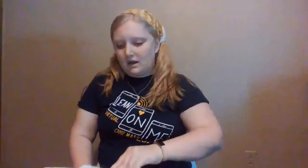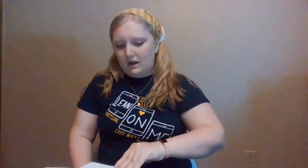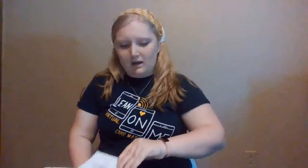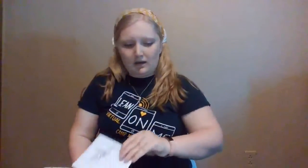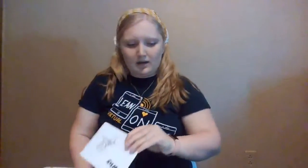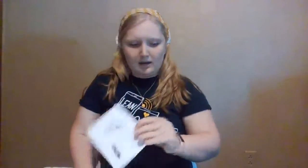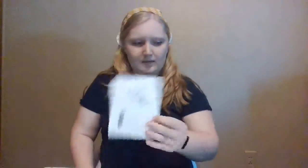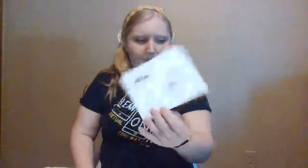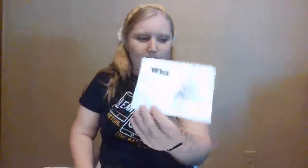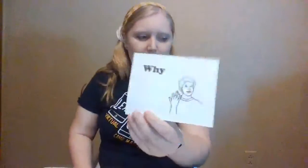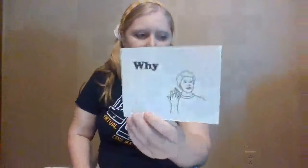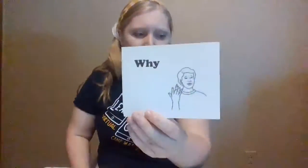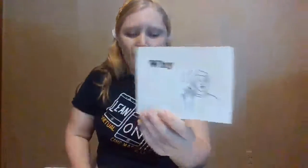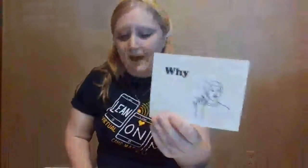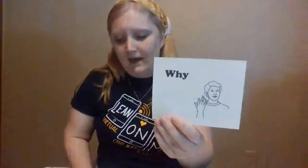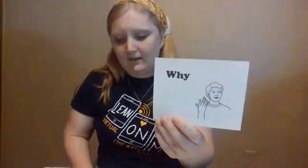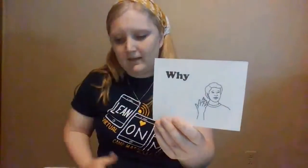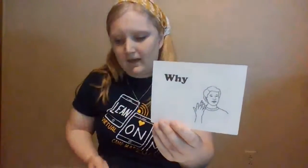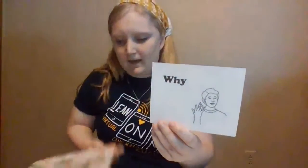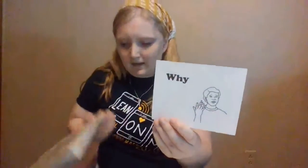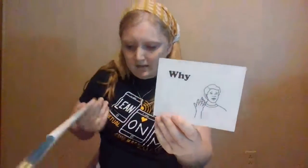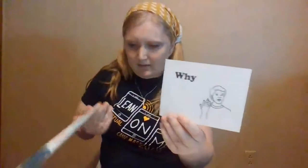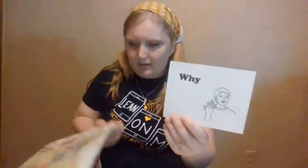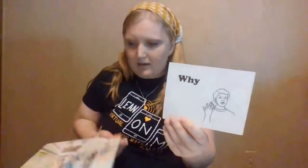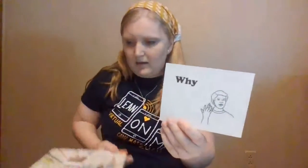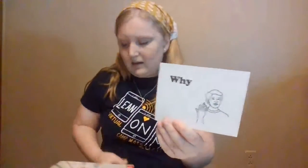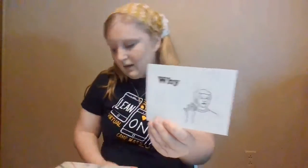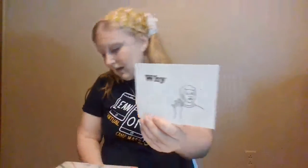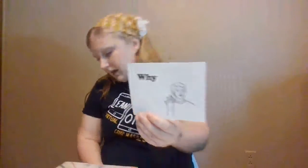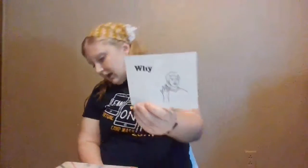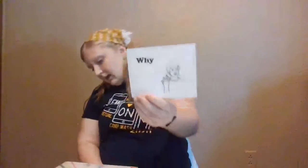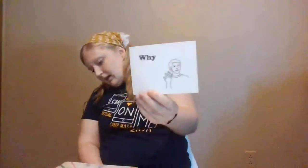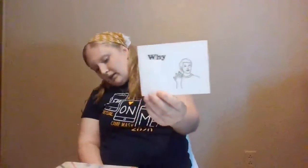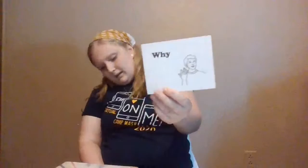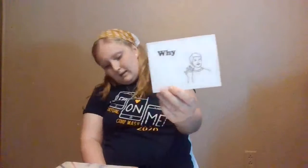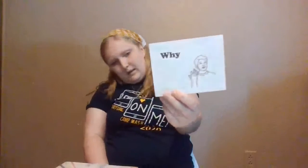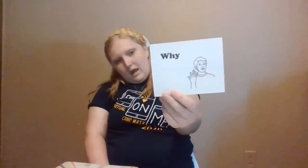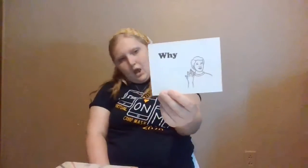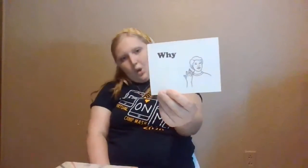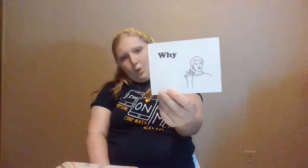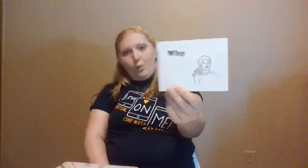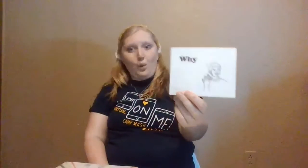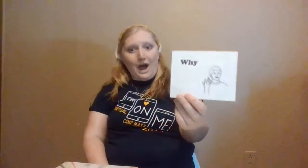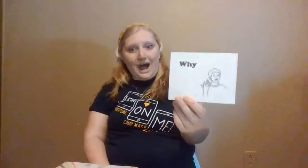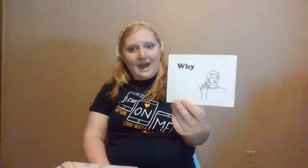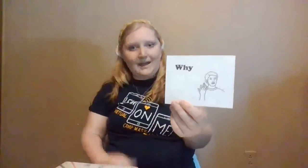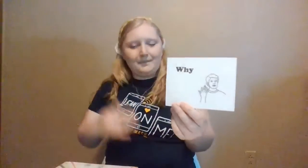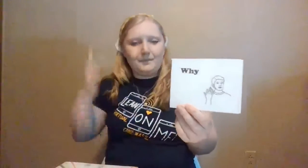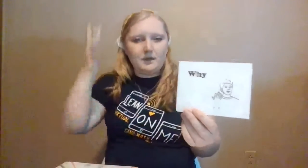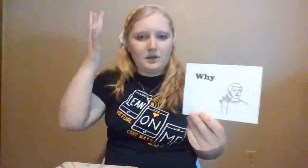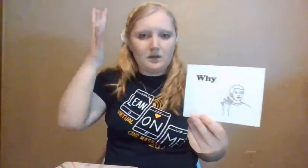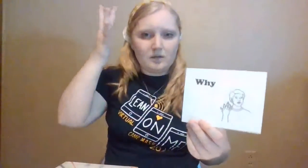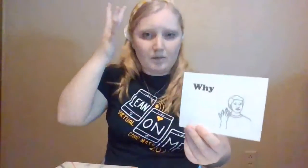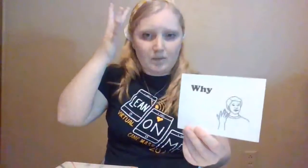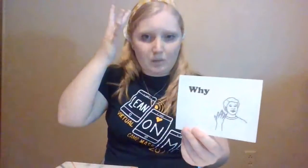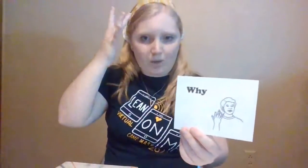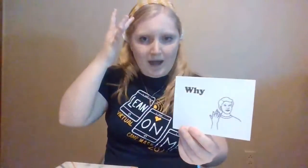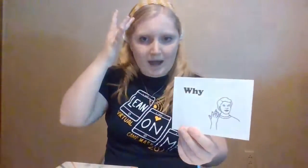And our next sign and last sign is why. So for why,